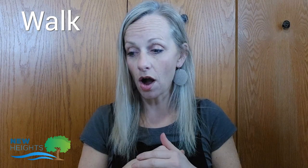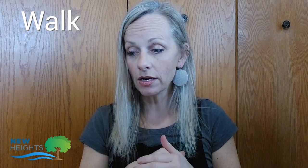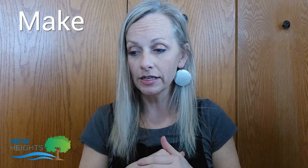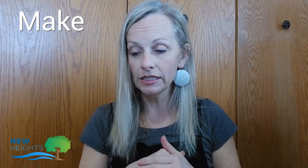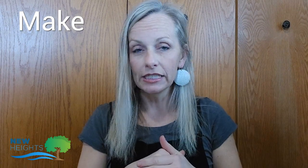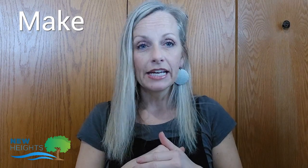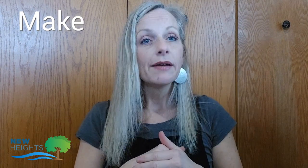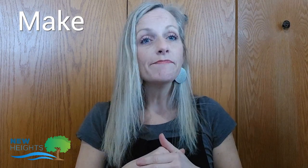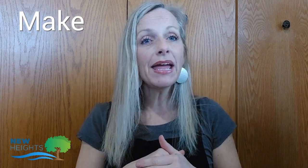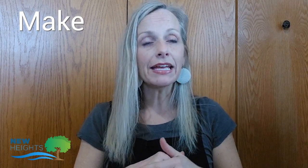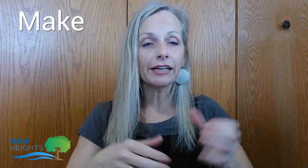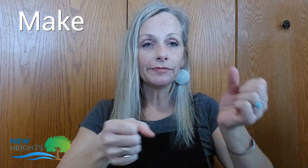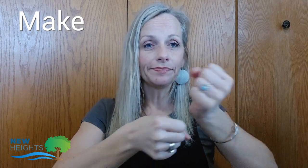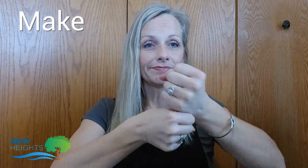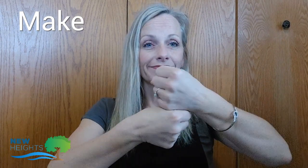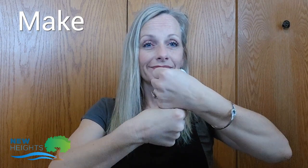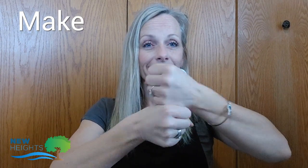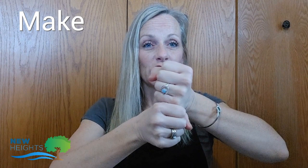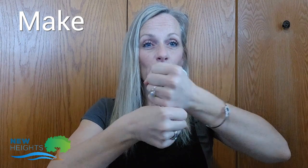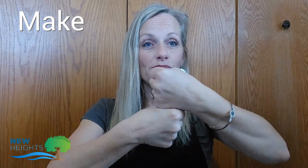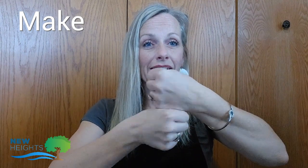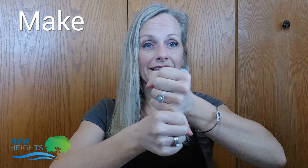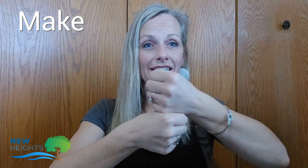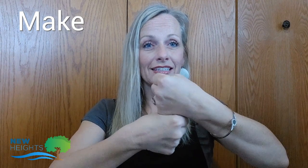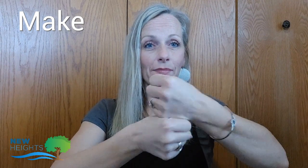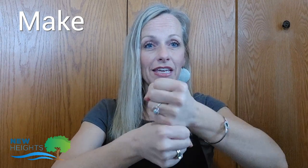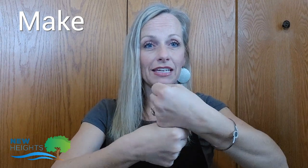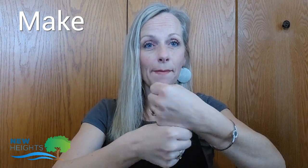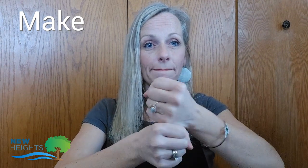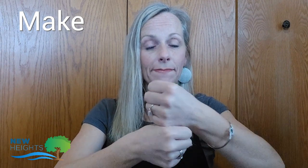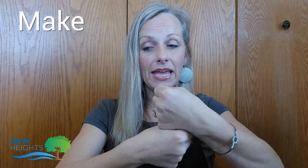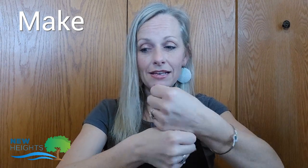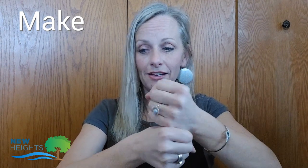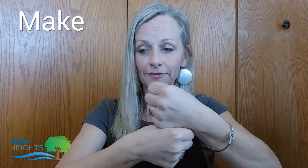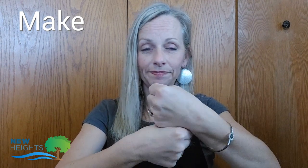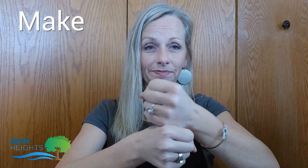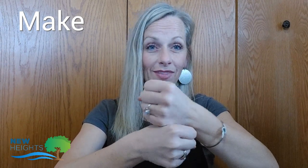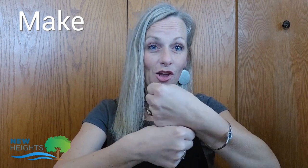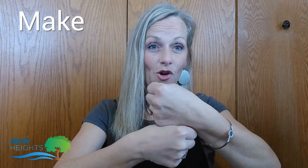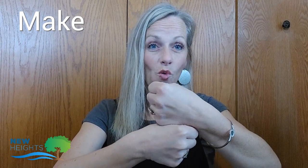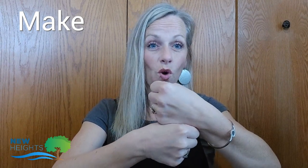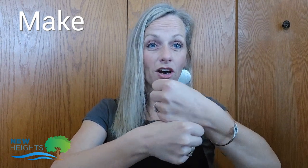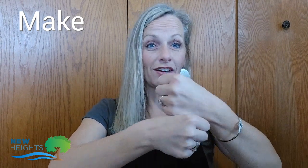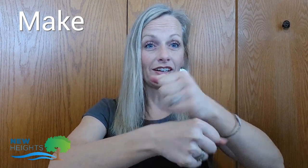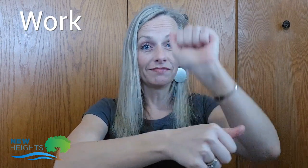Walk. Make. You're mixing something. Make. Work.